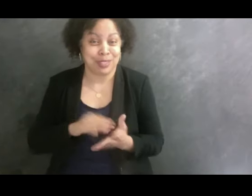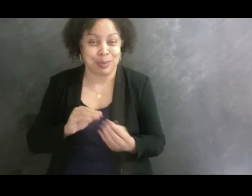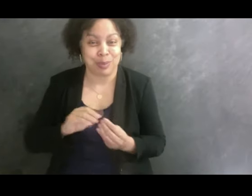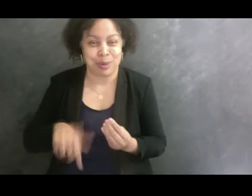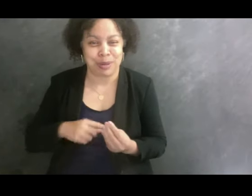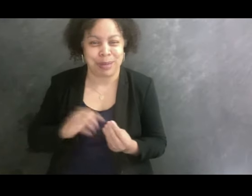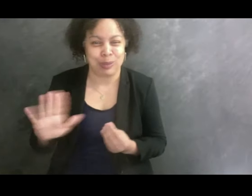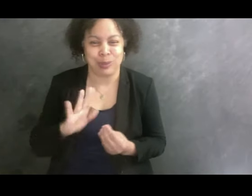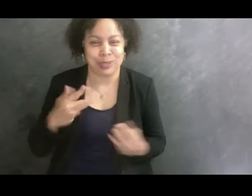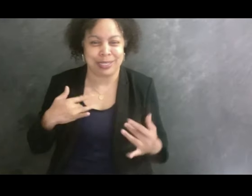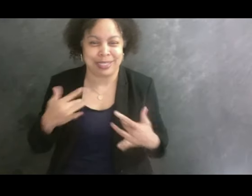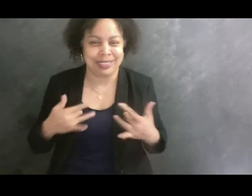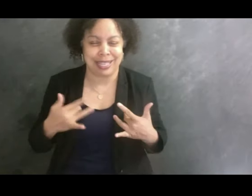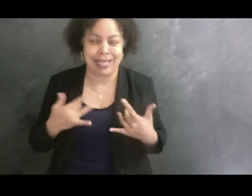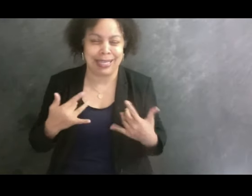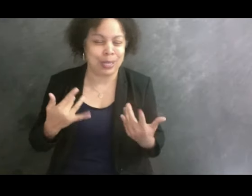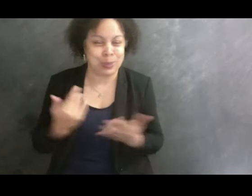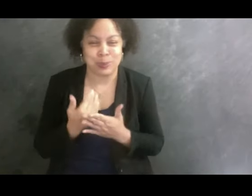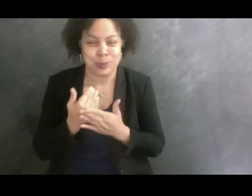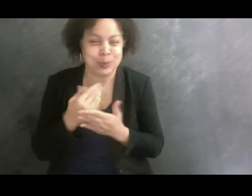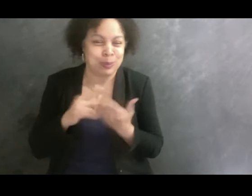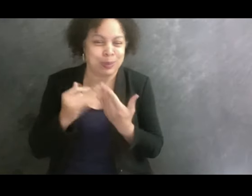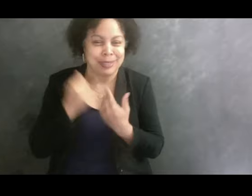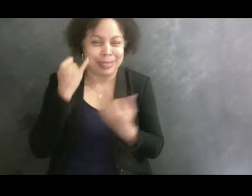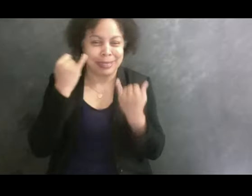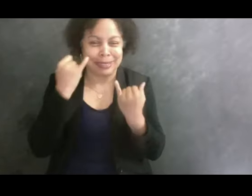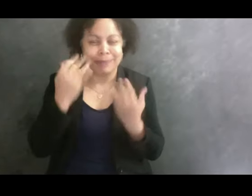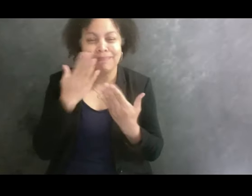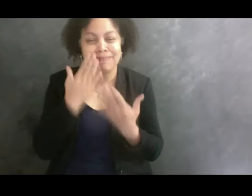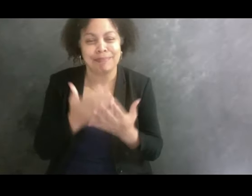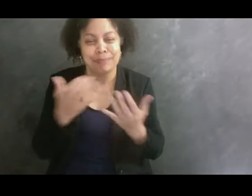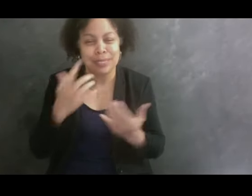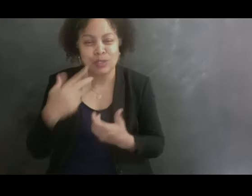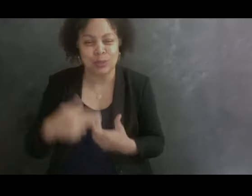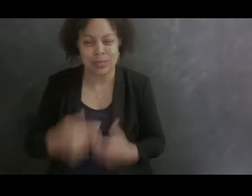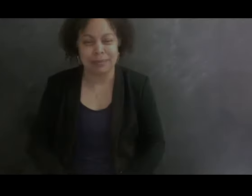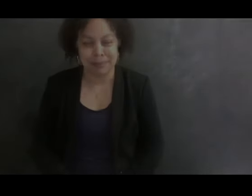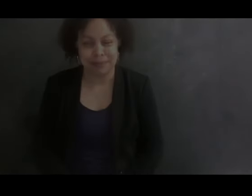exciting, groundbreaking project ideas. So thank you so much for joining us.